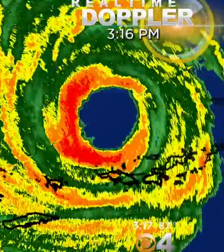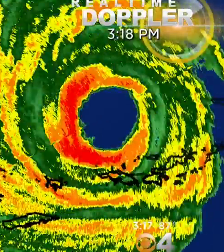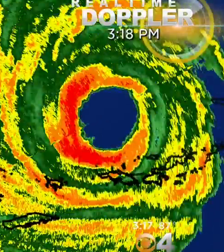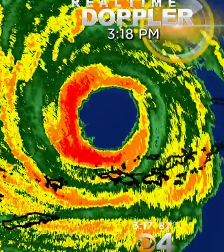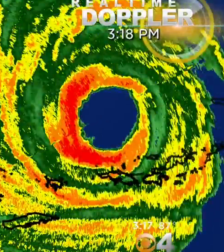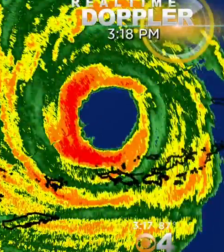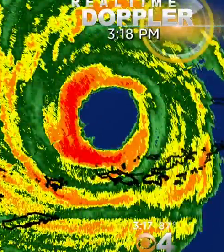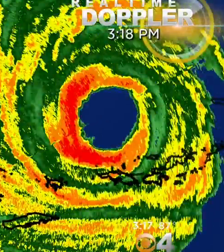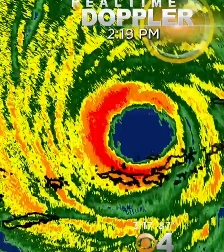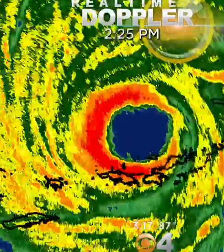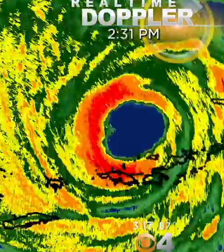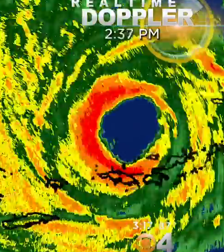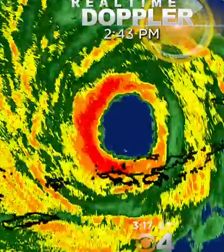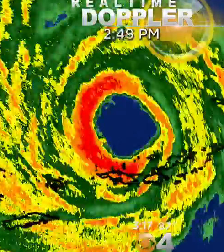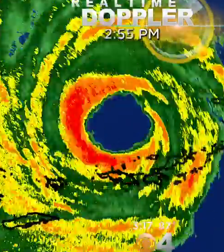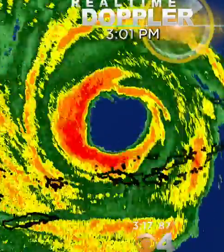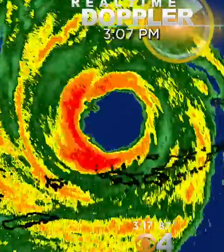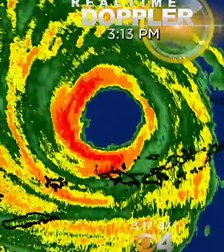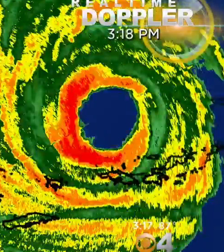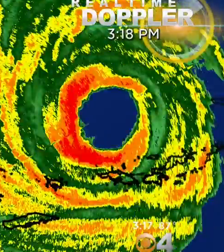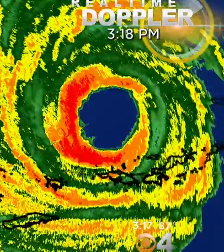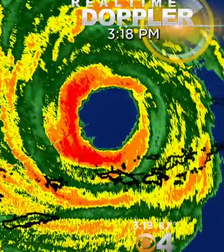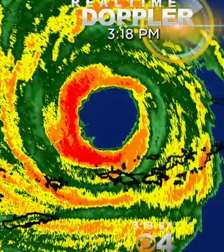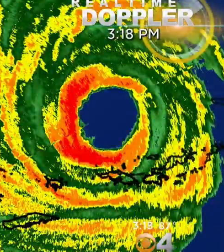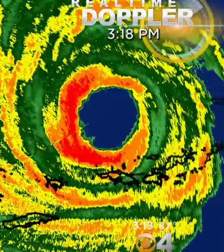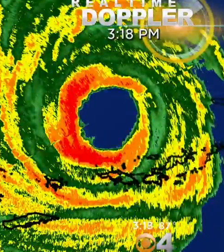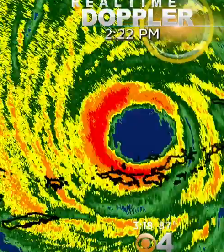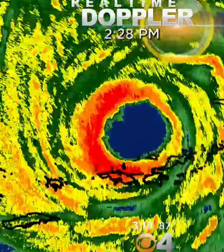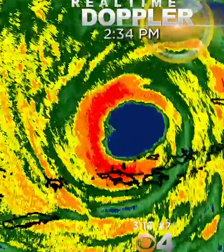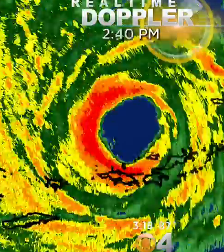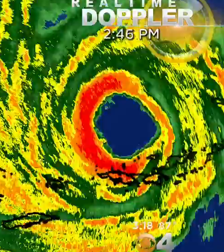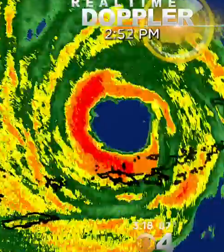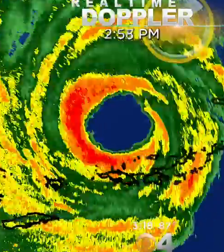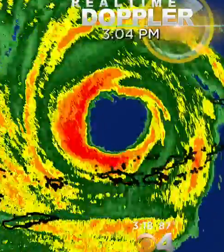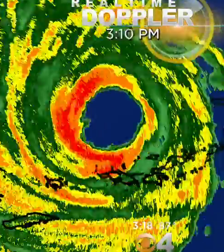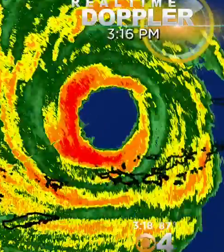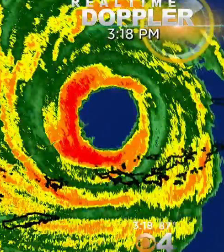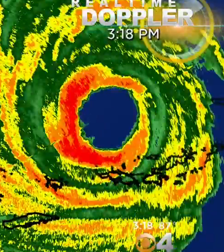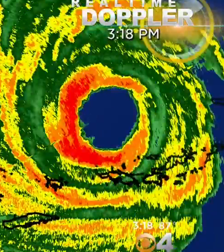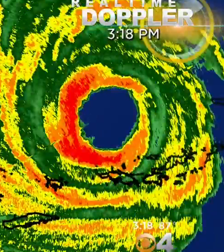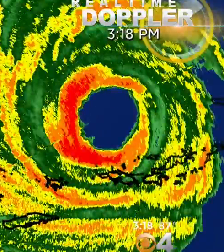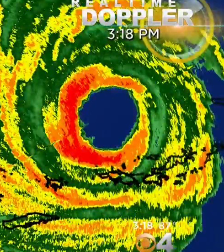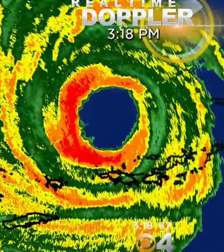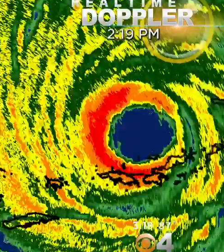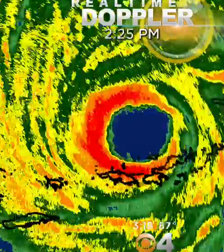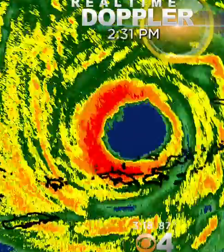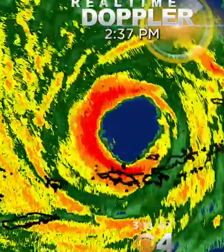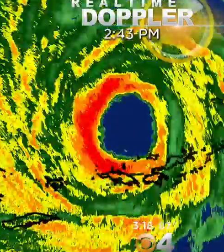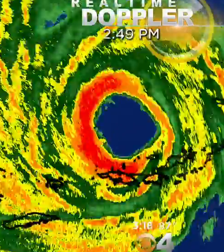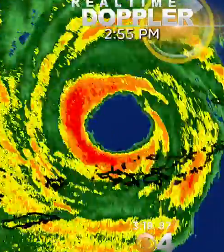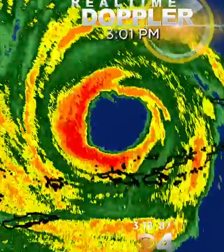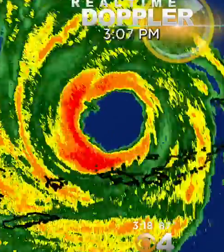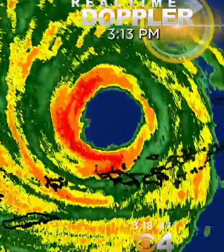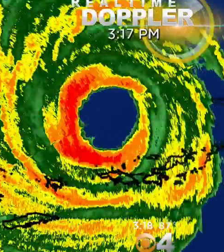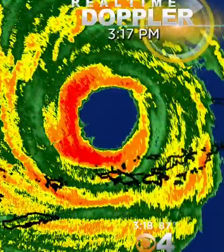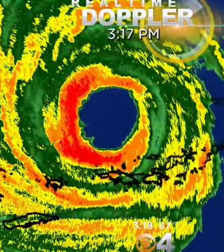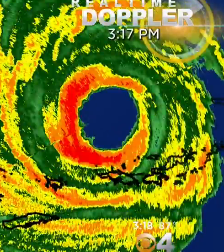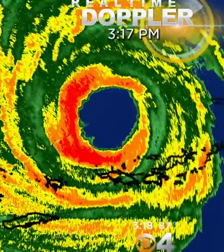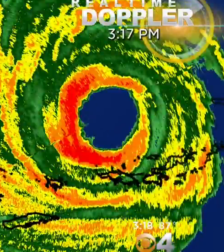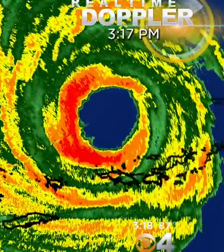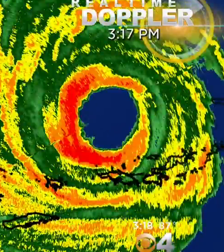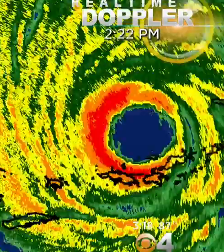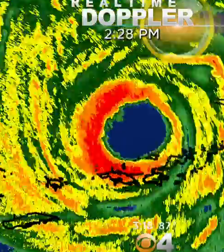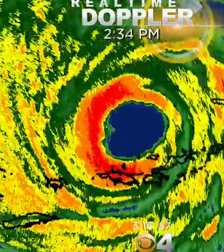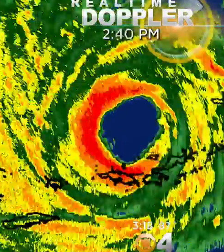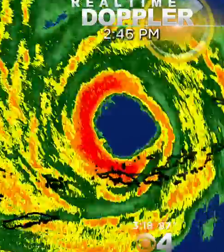Rico needs to be ready, especially on the north coast there, to move to your shelter and to hunker down and get the eye wall